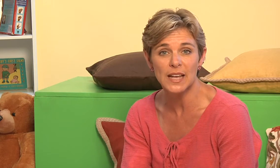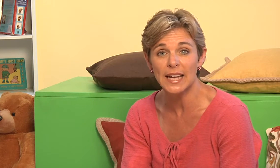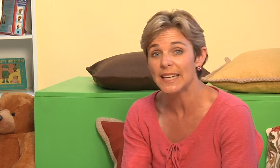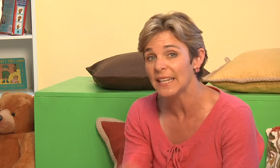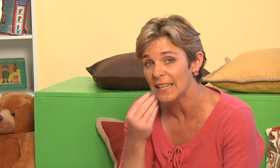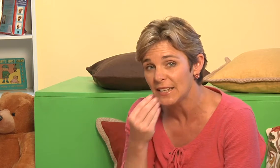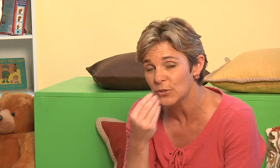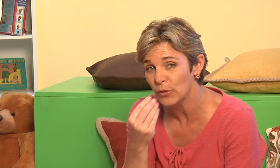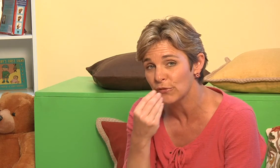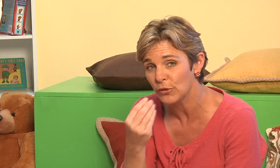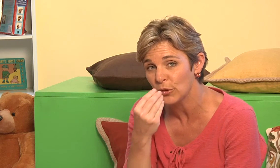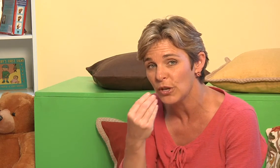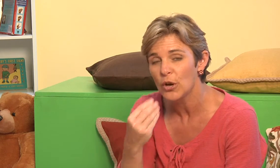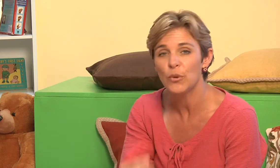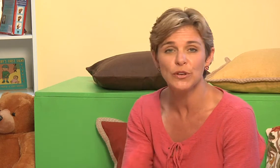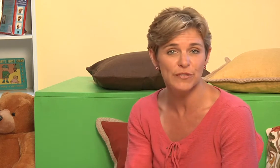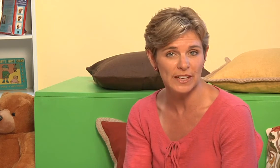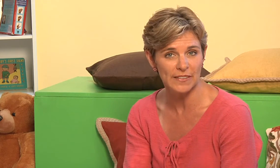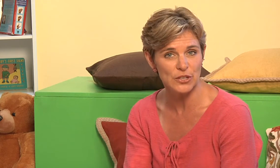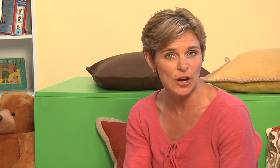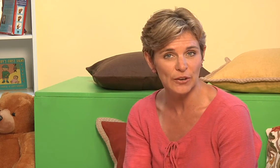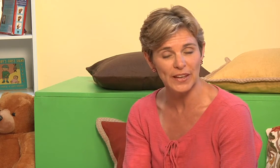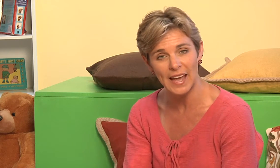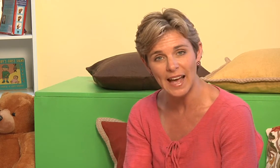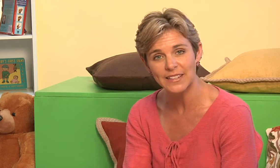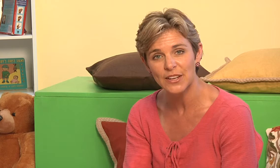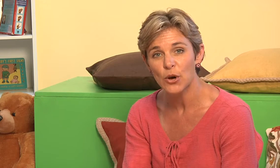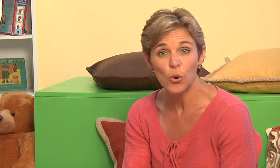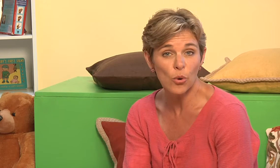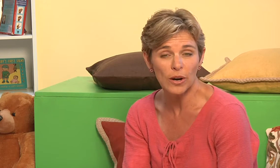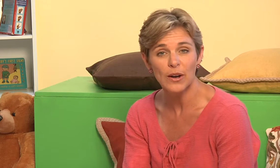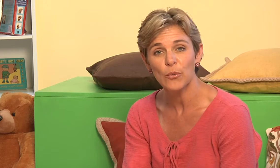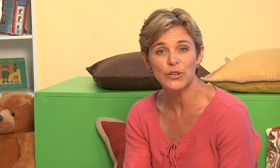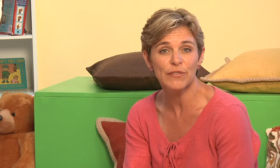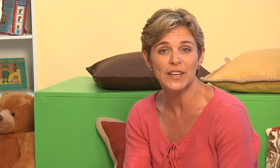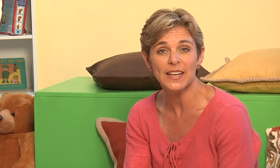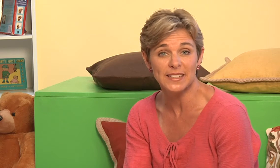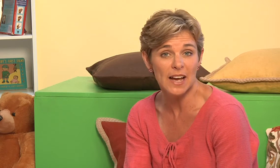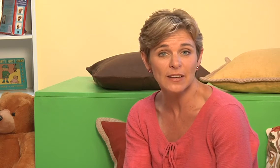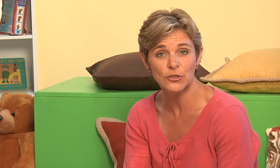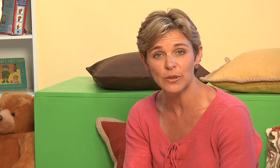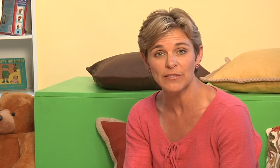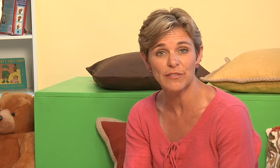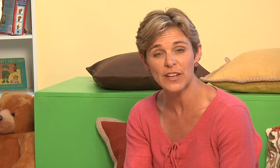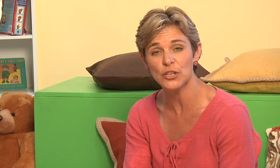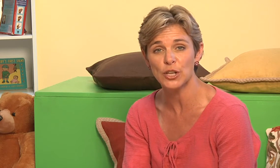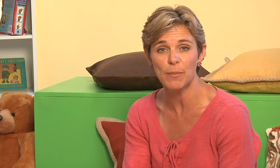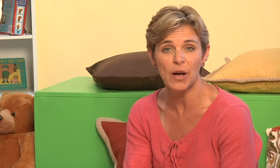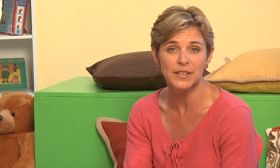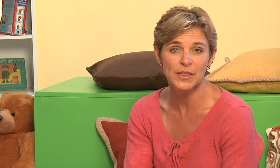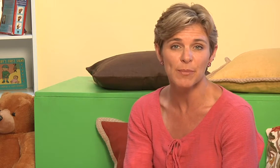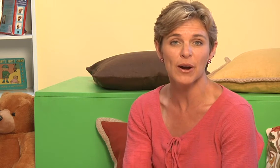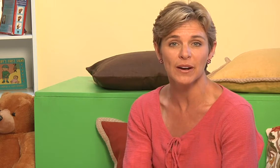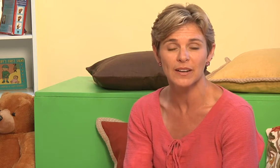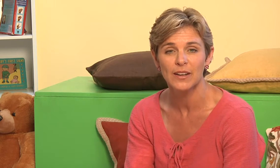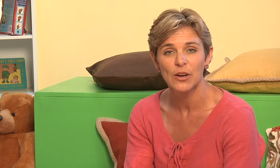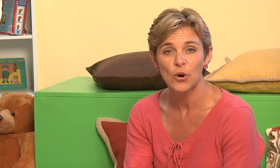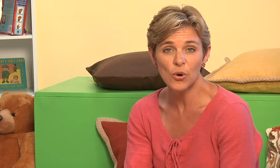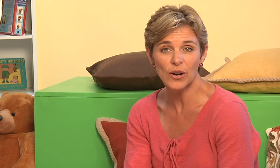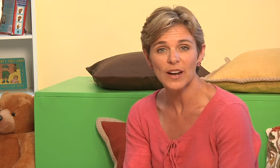sign eat or food when you're feeding the dog or the cat, or when you're feeding ducks or even fish at a pond in the park. Or